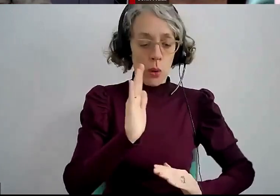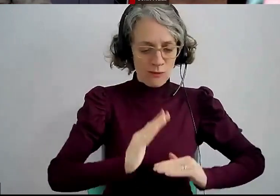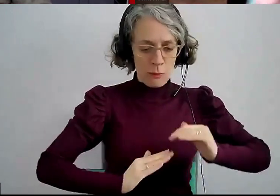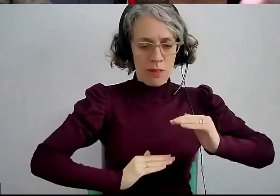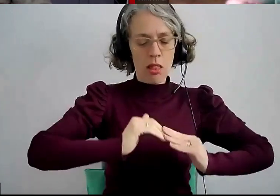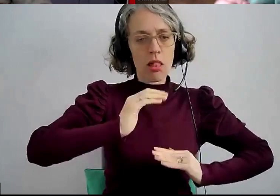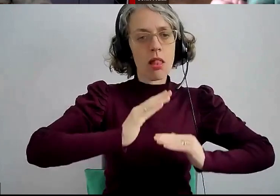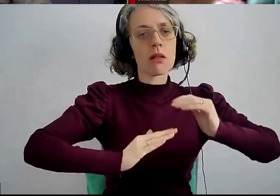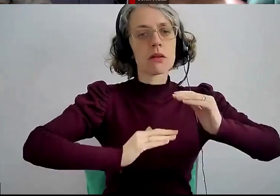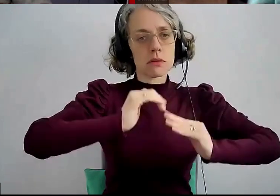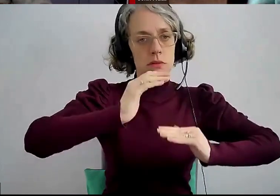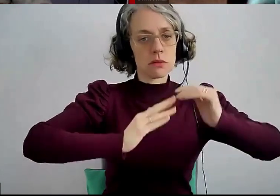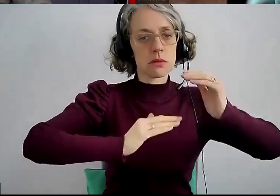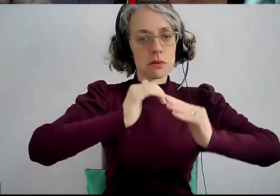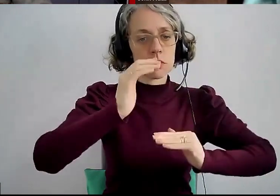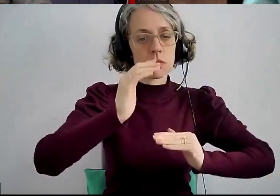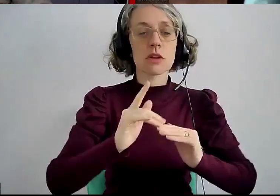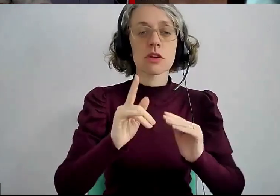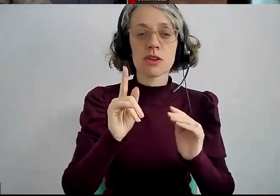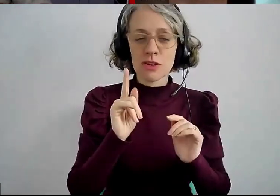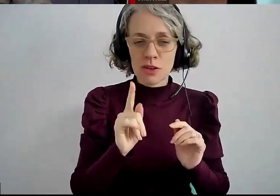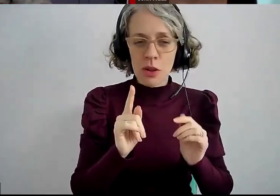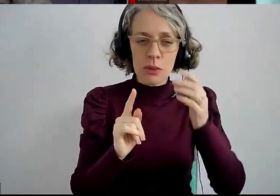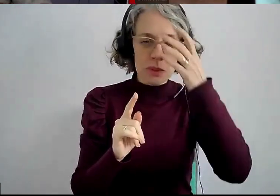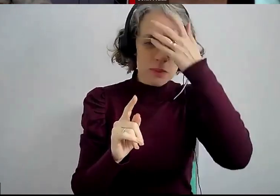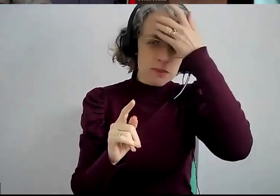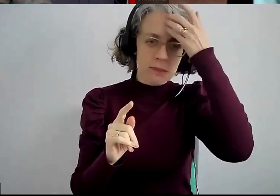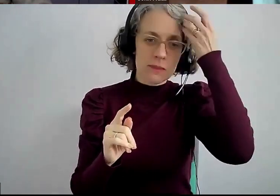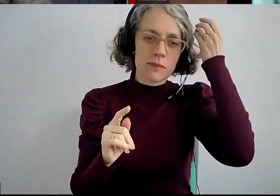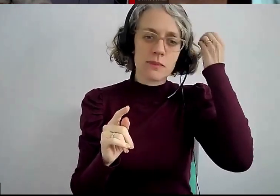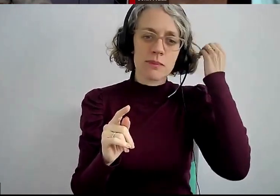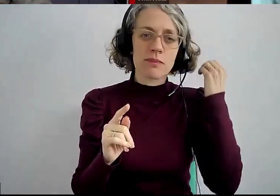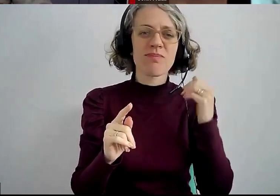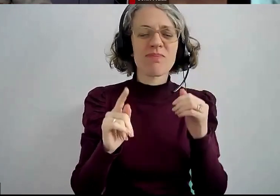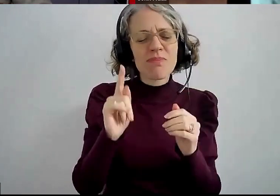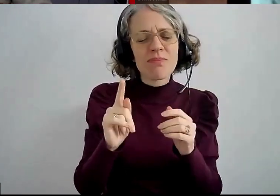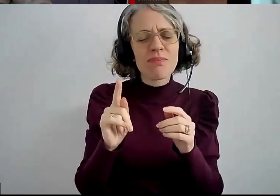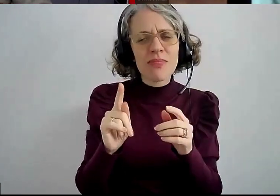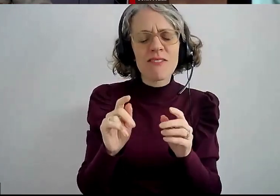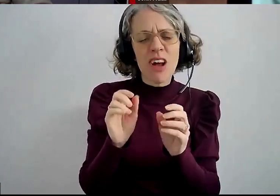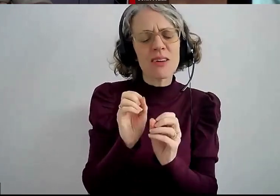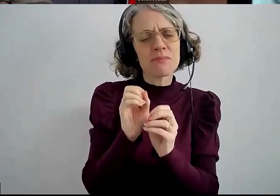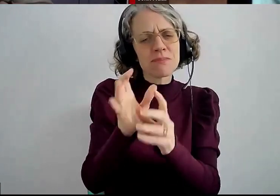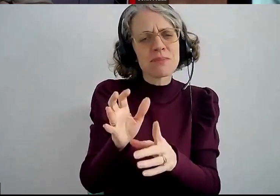And if I can say something, particularly for the deaf community,